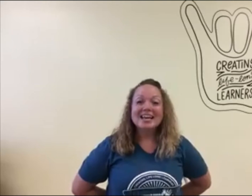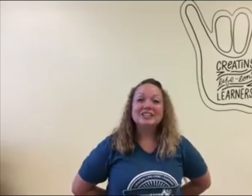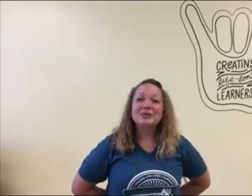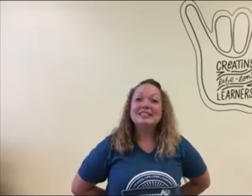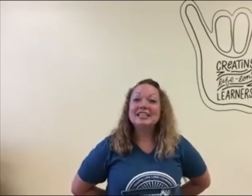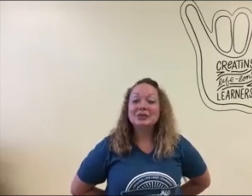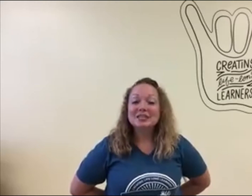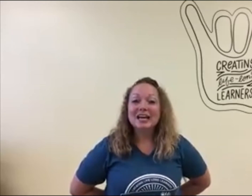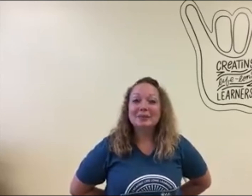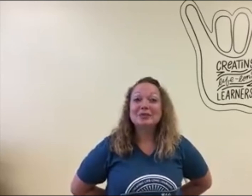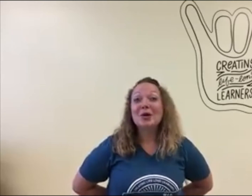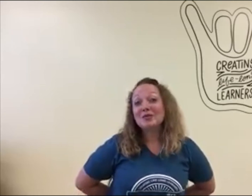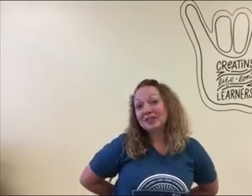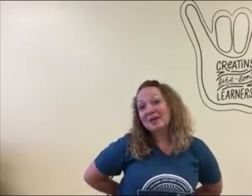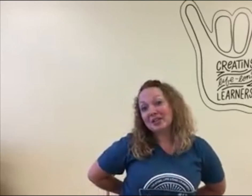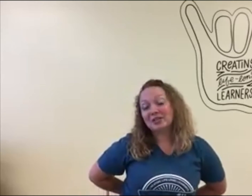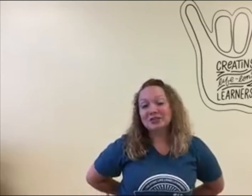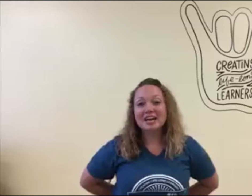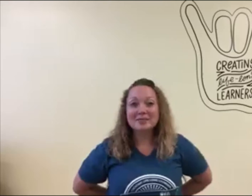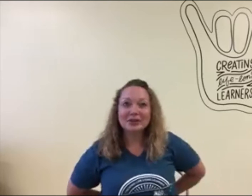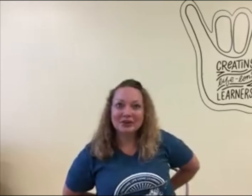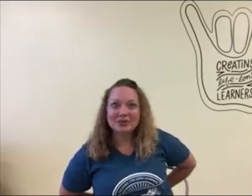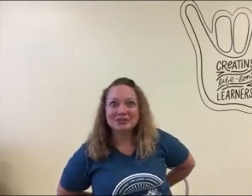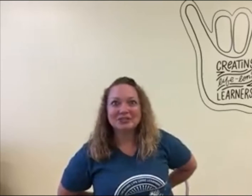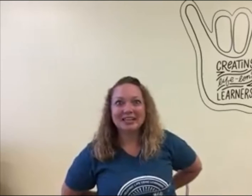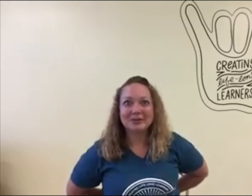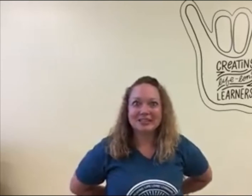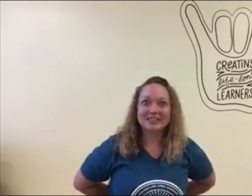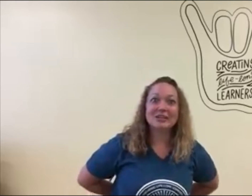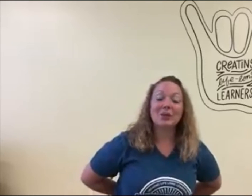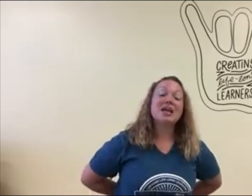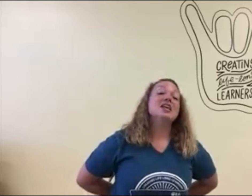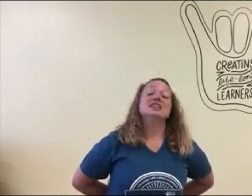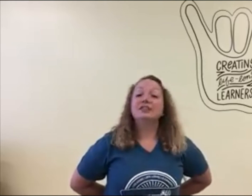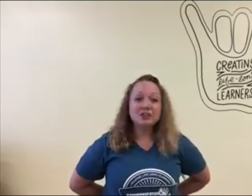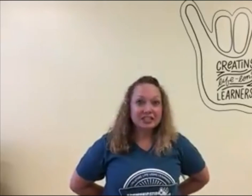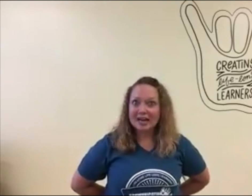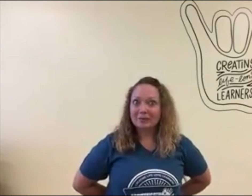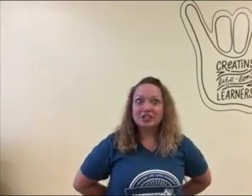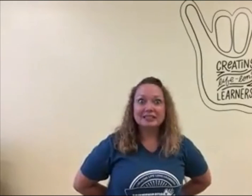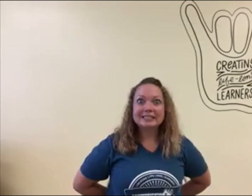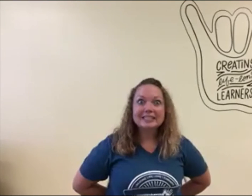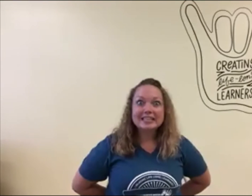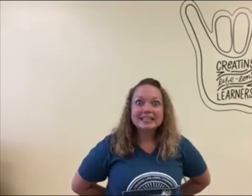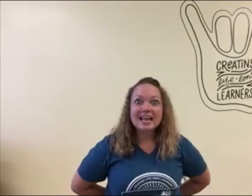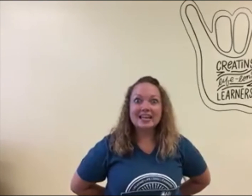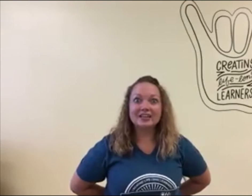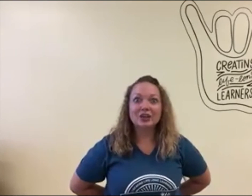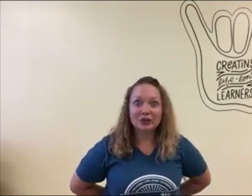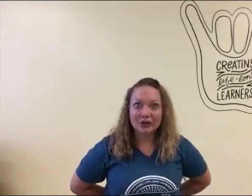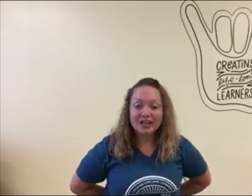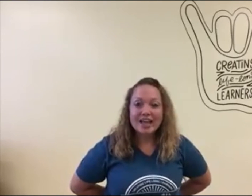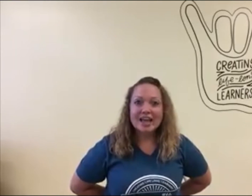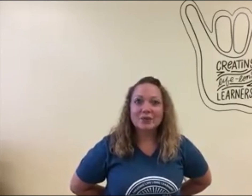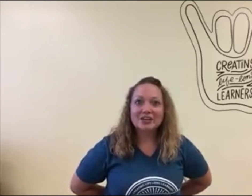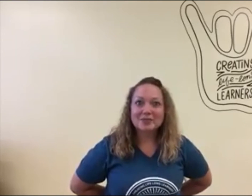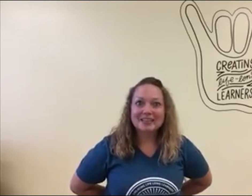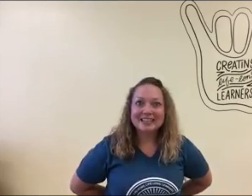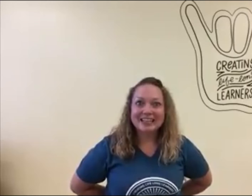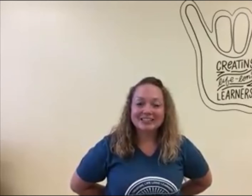so we sing it three times. So hopefully by the third time, our little ones are singing with us. So this first time, just listen and learn and watch my signs. Are you